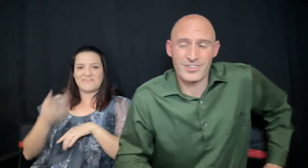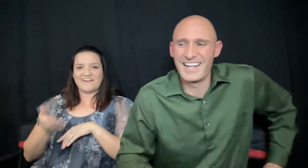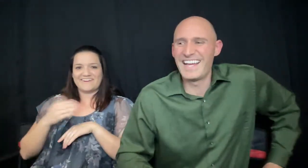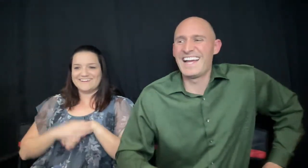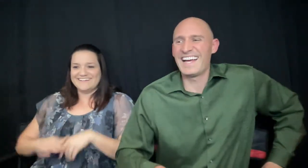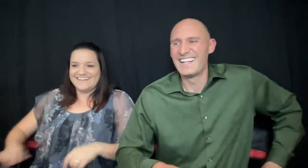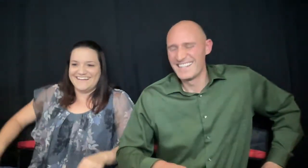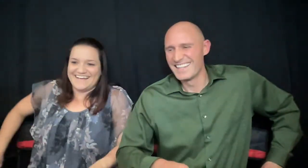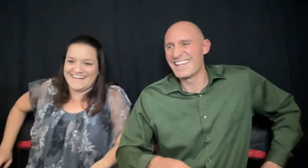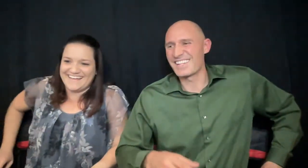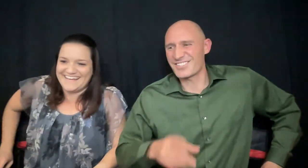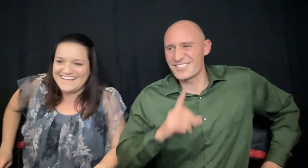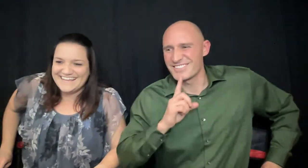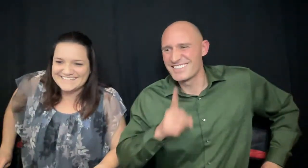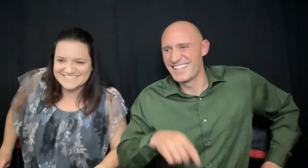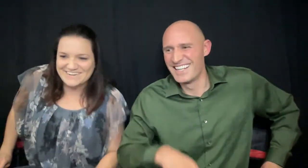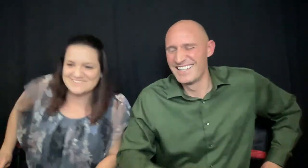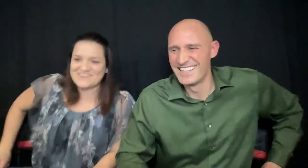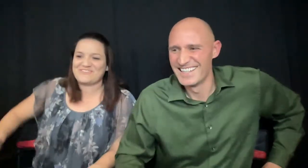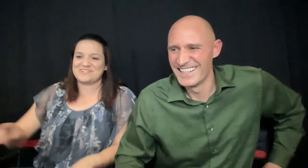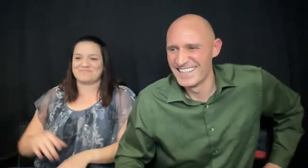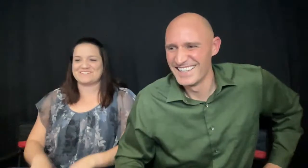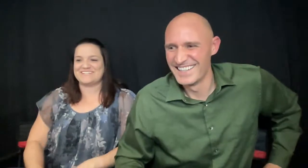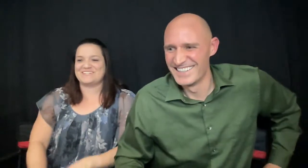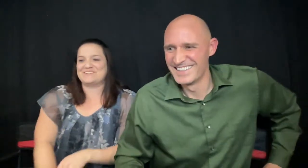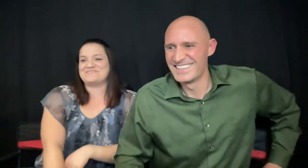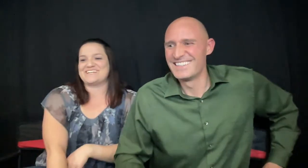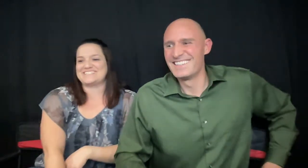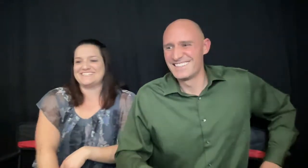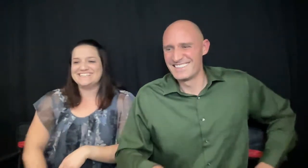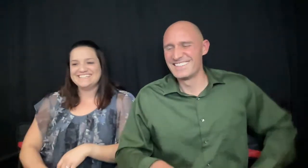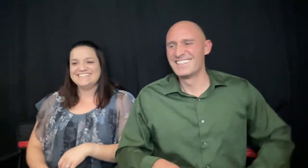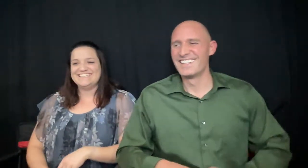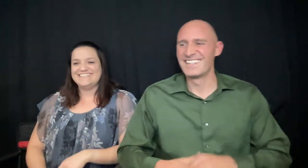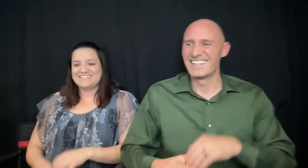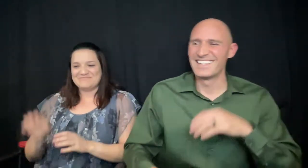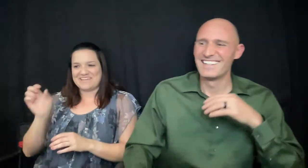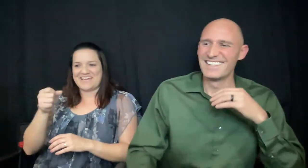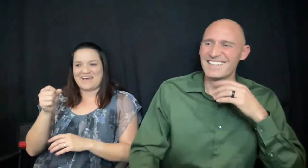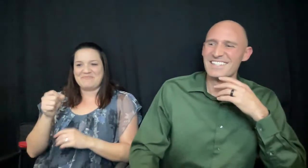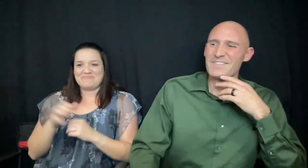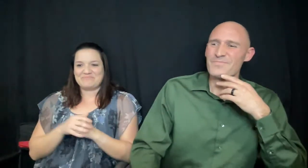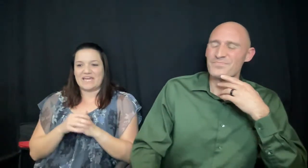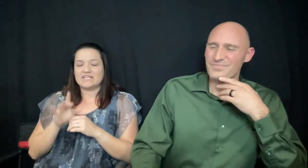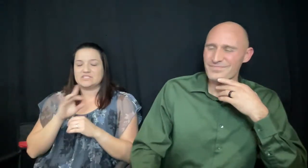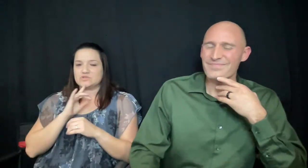there. That's true. Jerry was our first person in the group session. But yeah, and it's